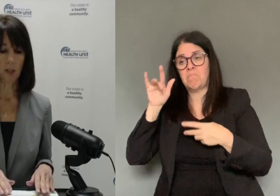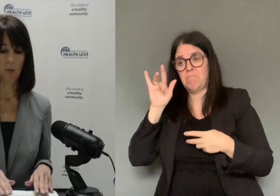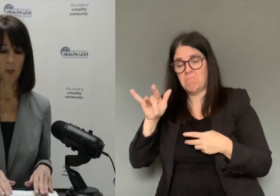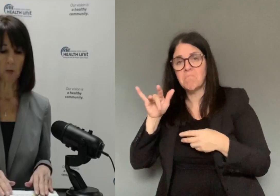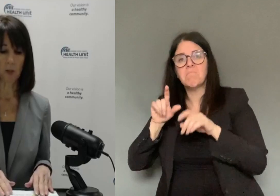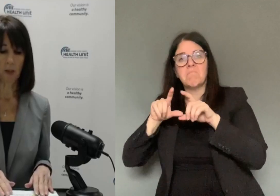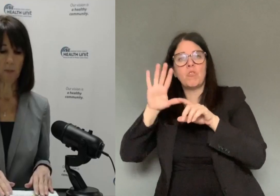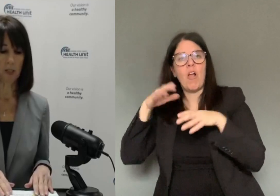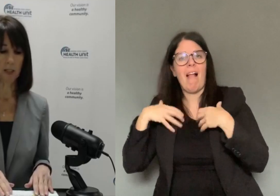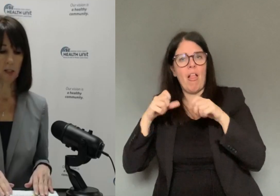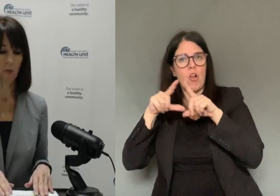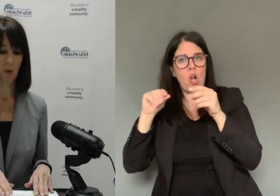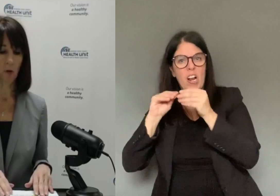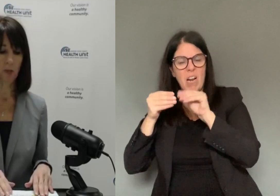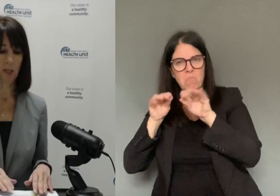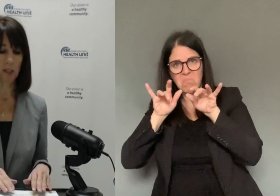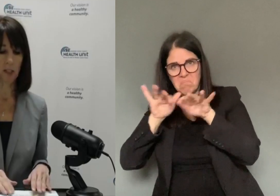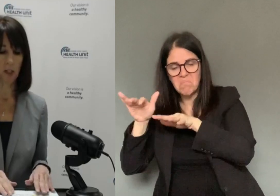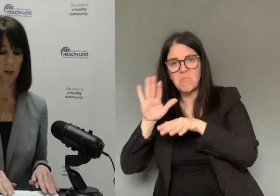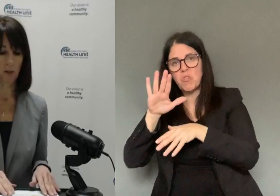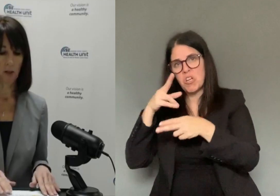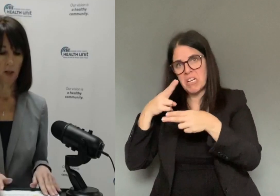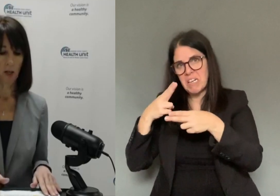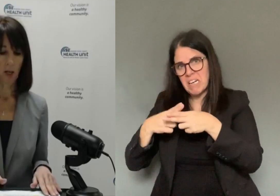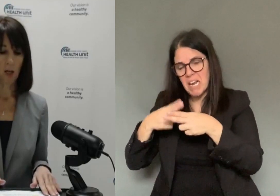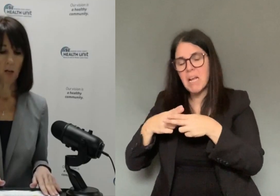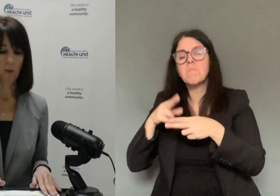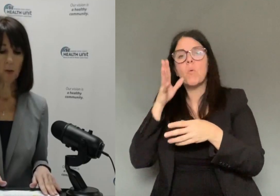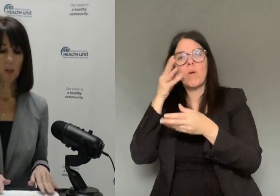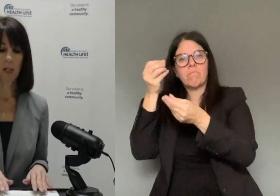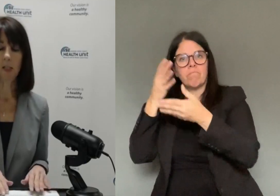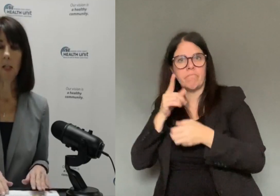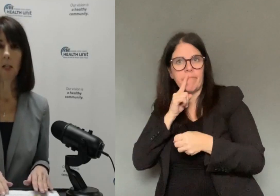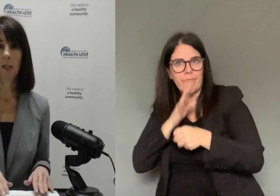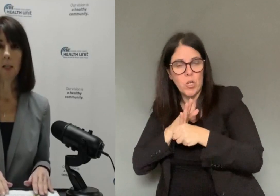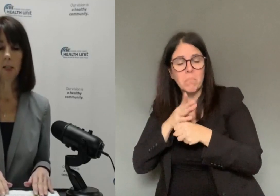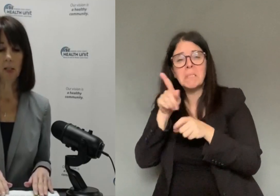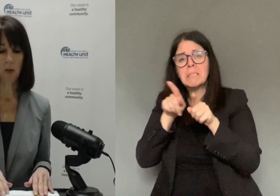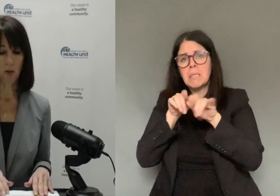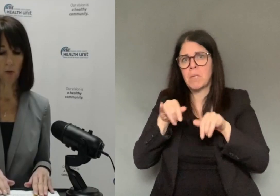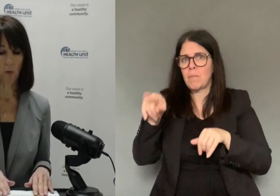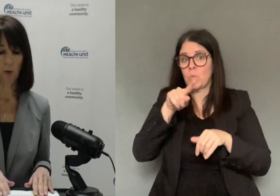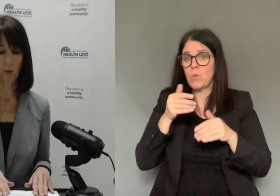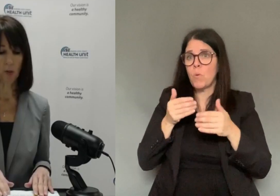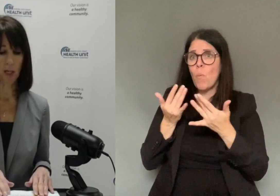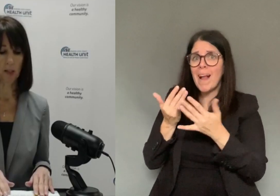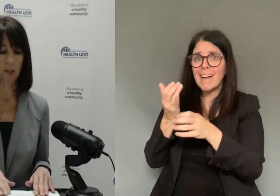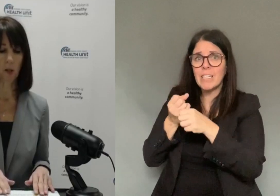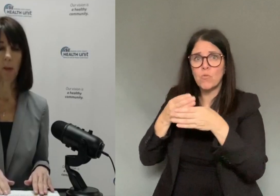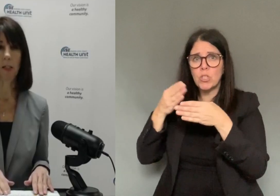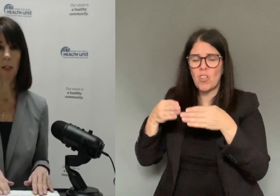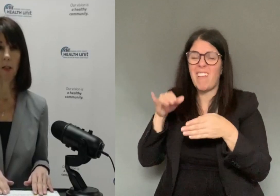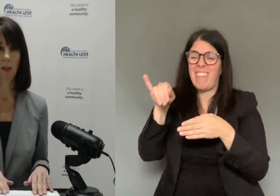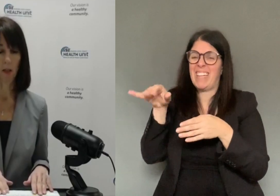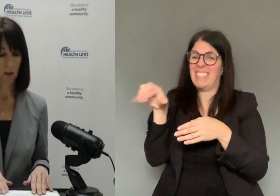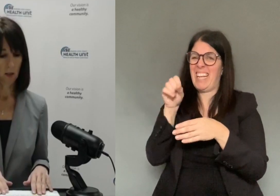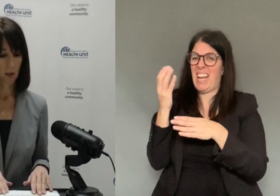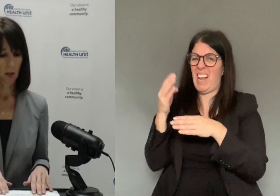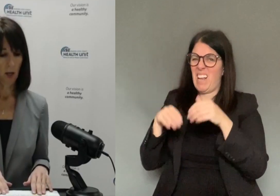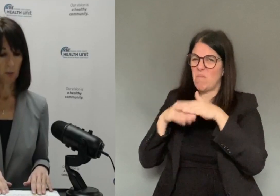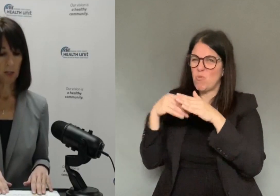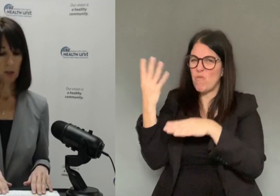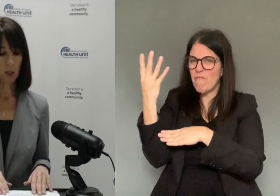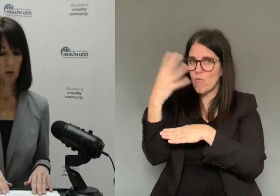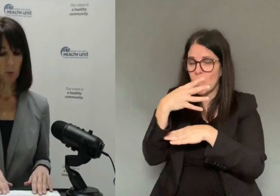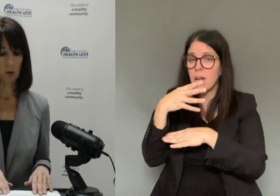4,718 individuals have been tested for COVID-19, and of those tested, 644 tests are pending.